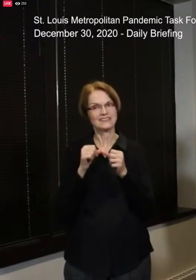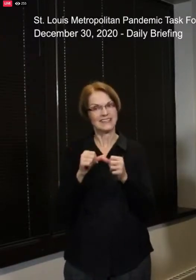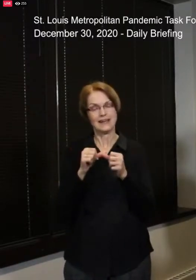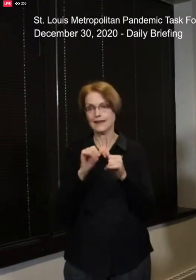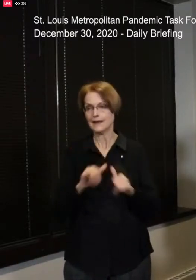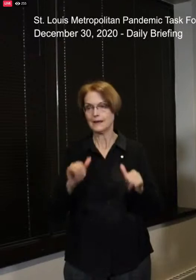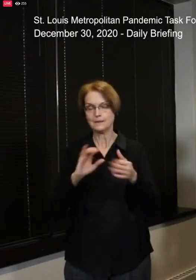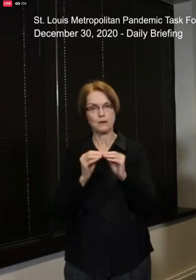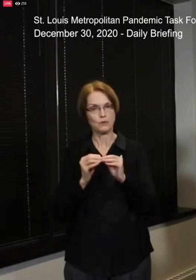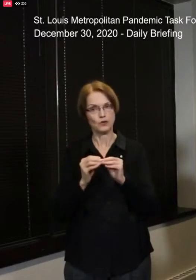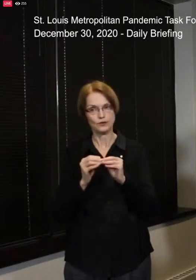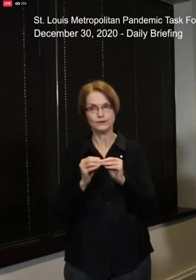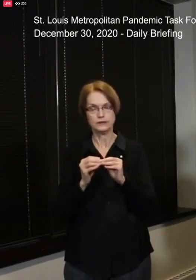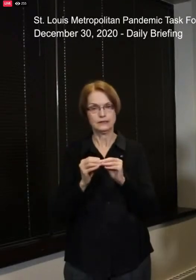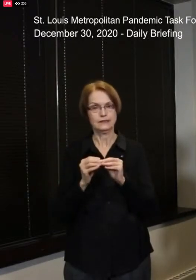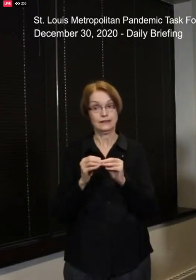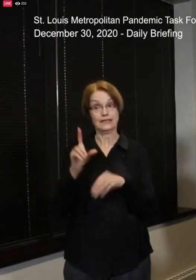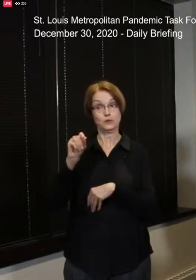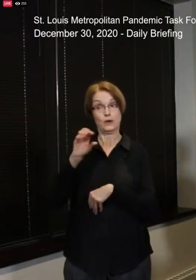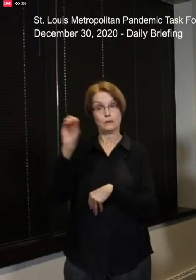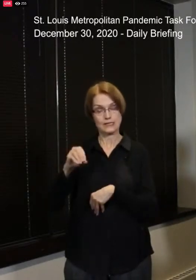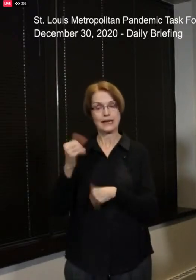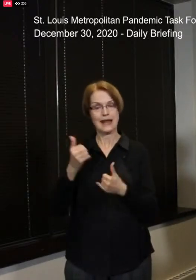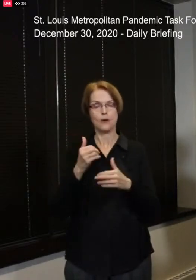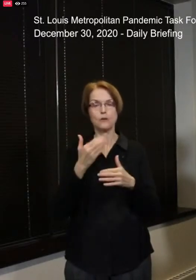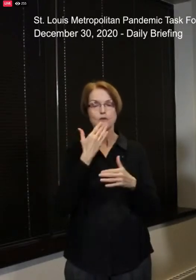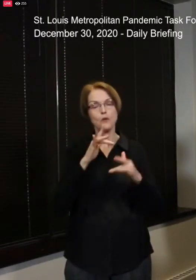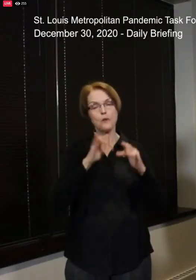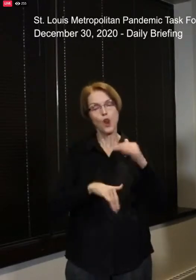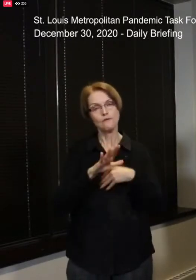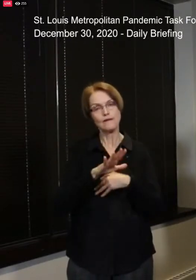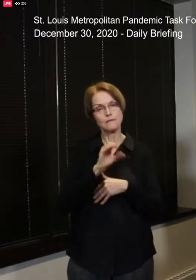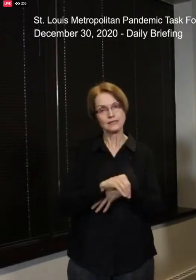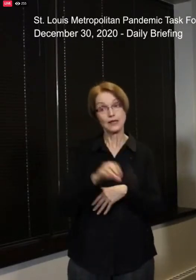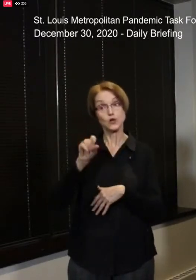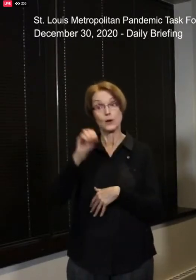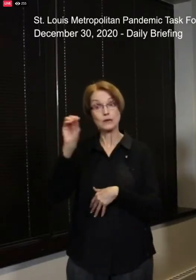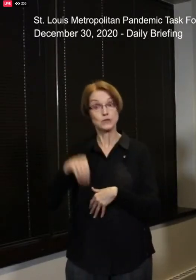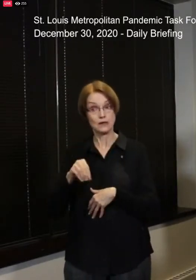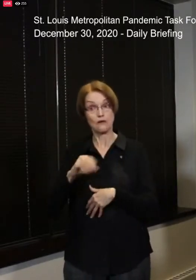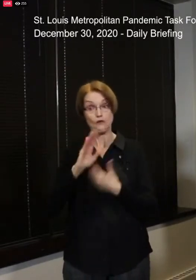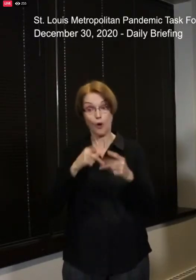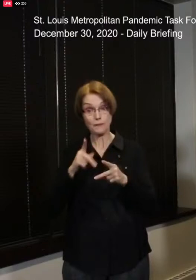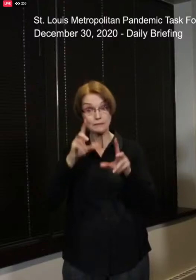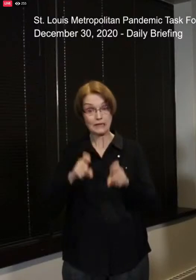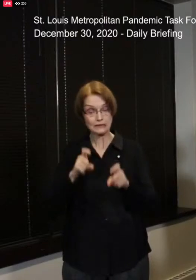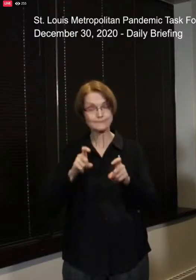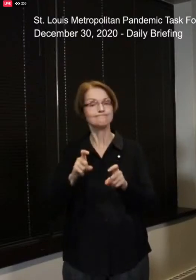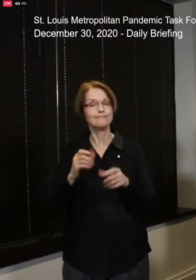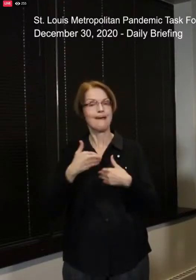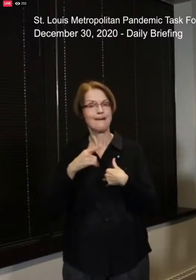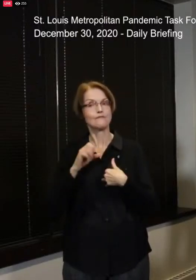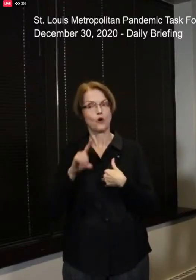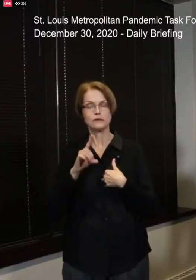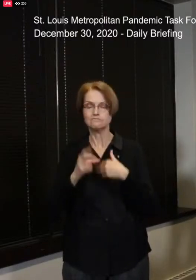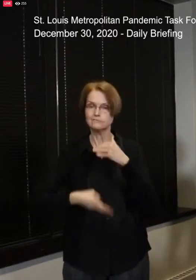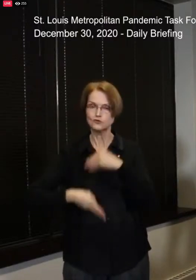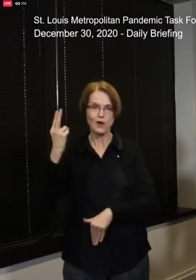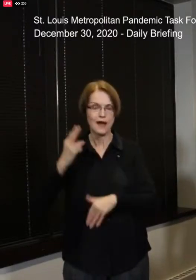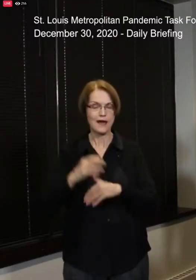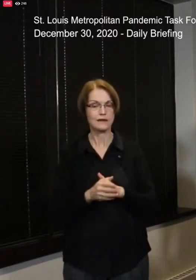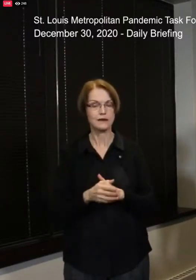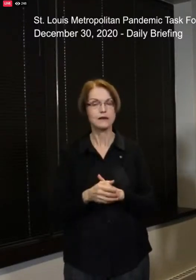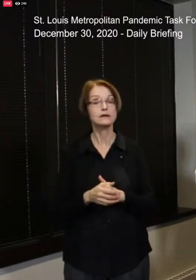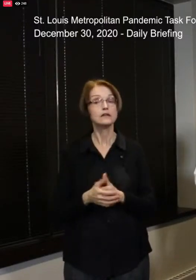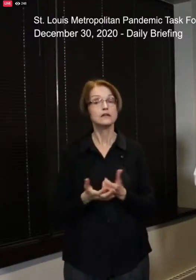too high. We want this below 5%, so 20 is much too high. And then our transmission number